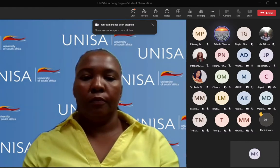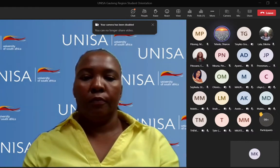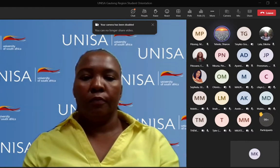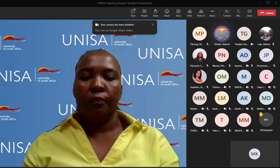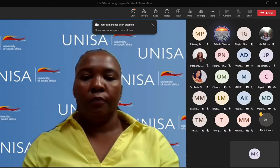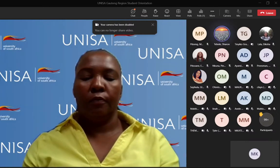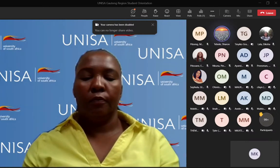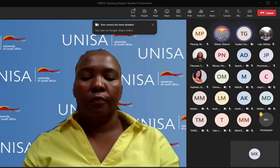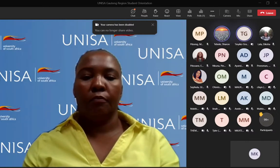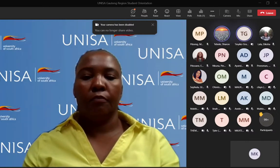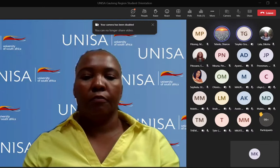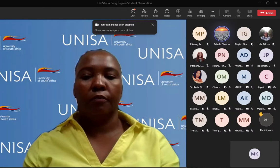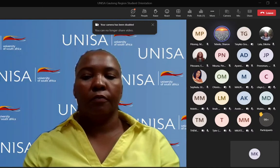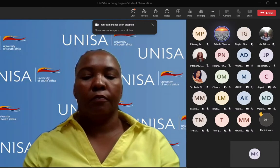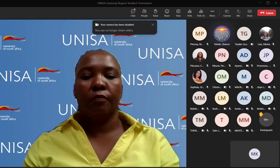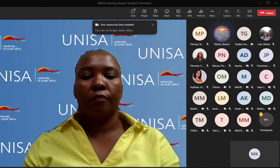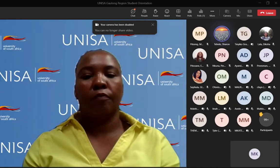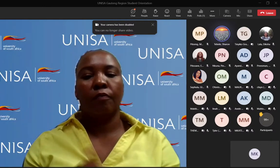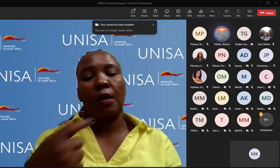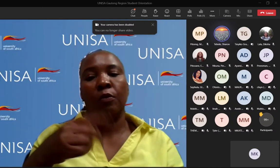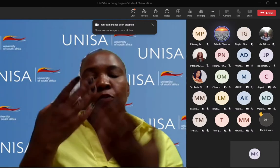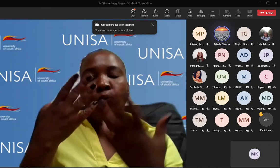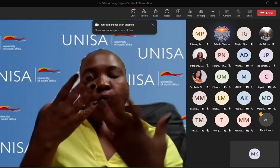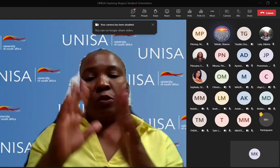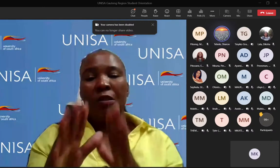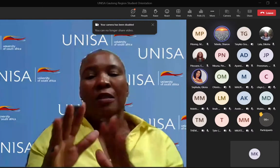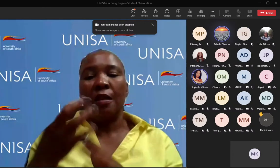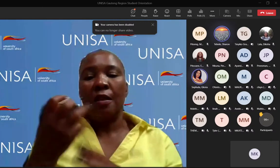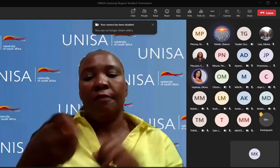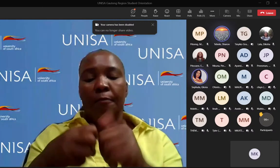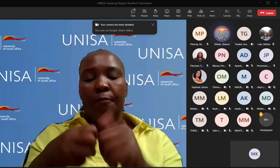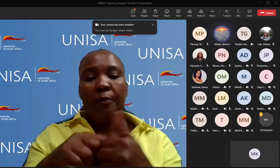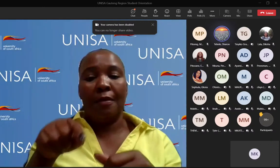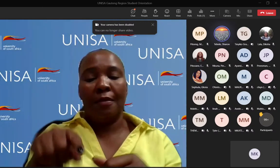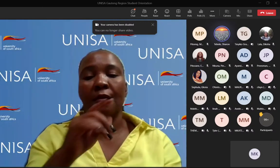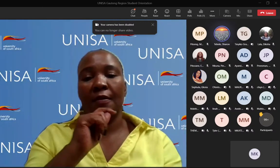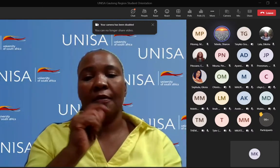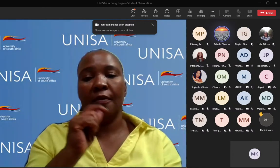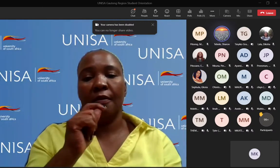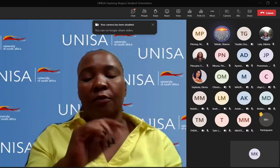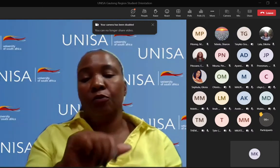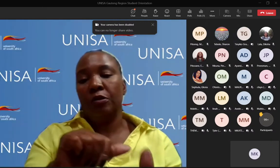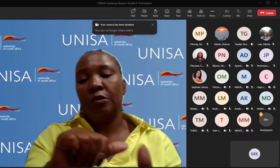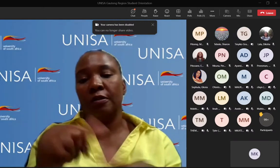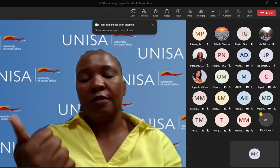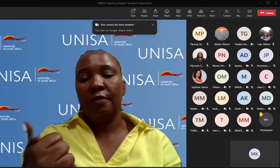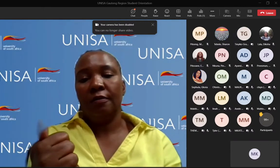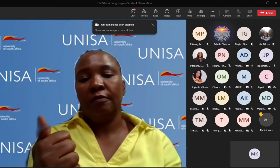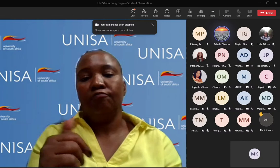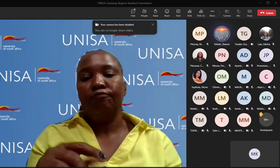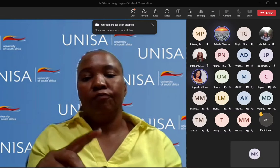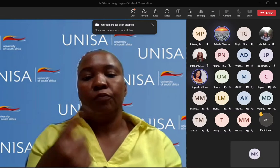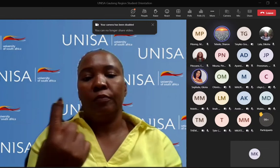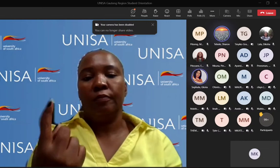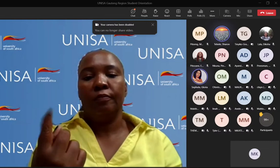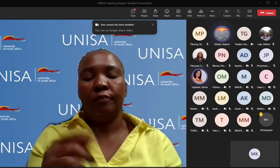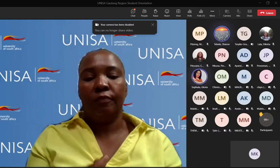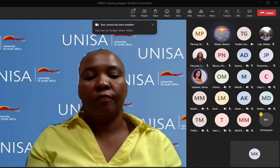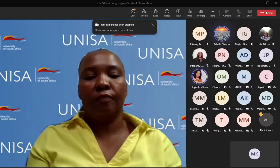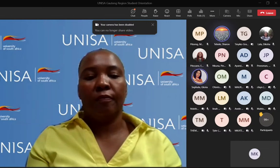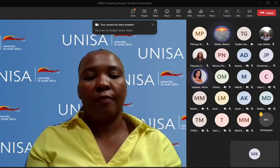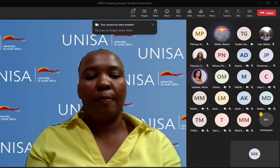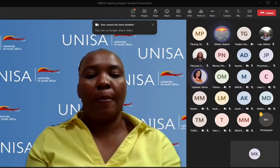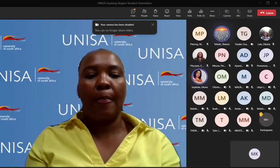all right uh our students are struggling this morning um can we go to the next one remember you